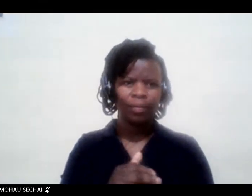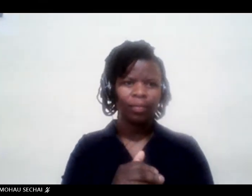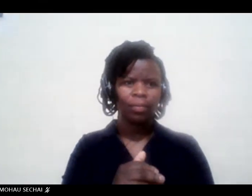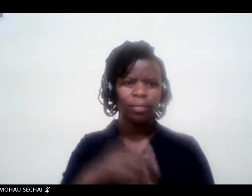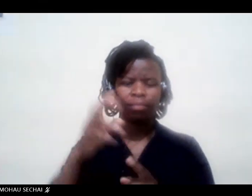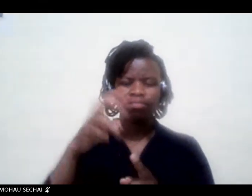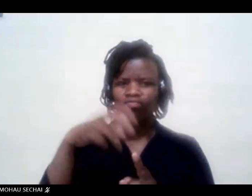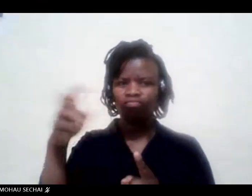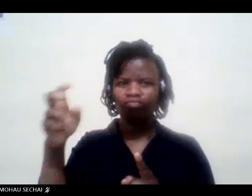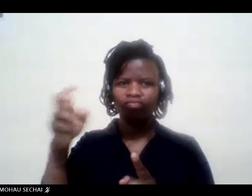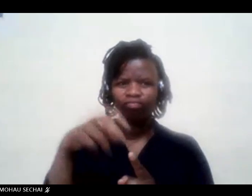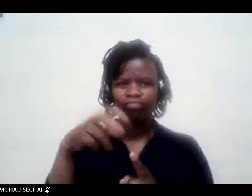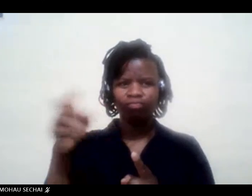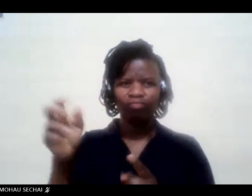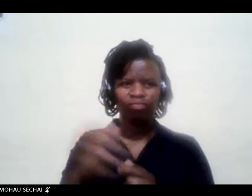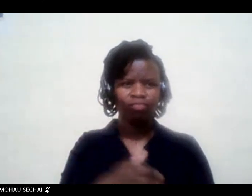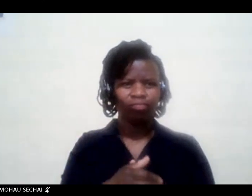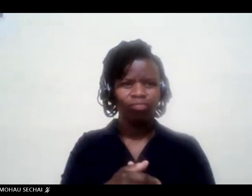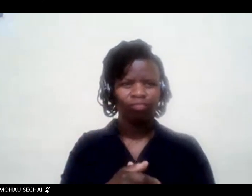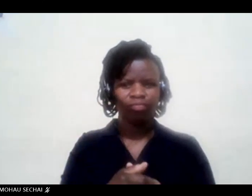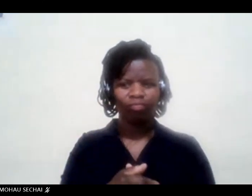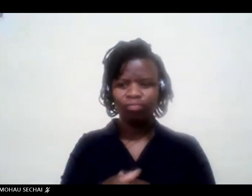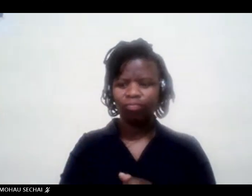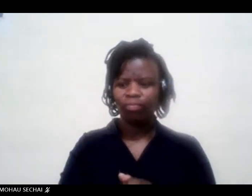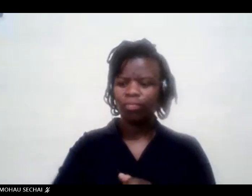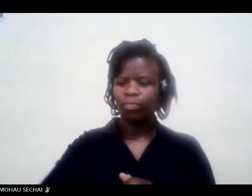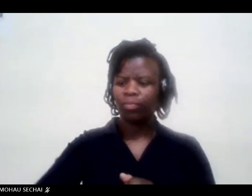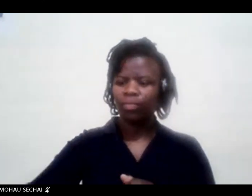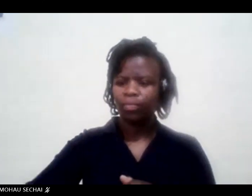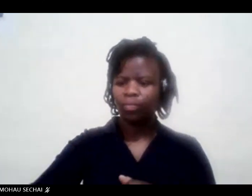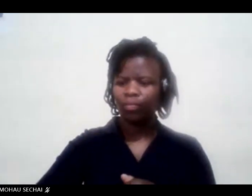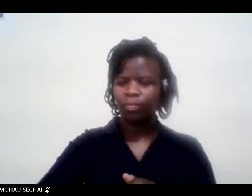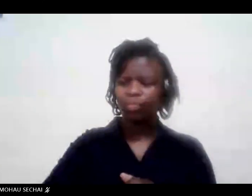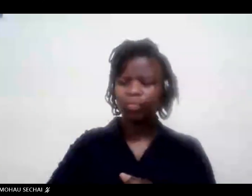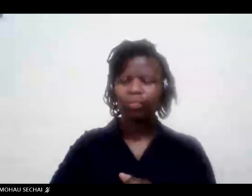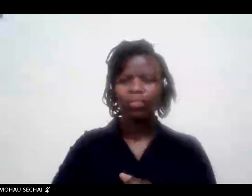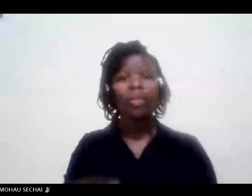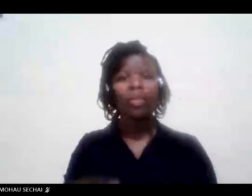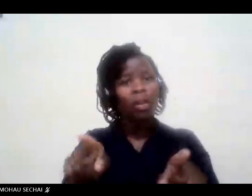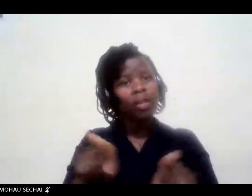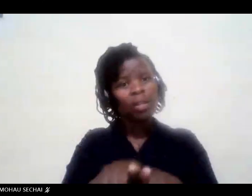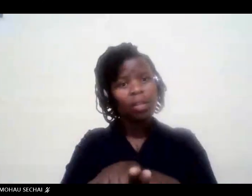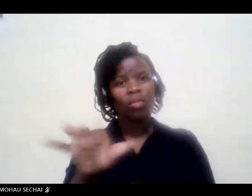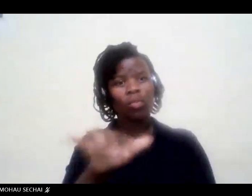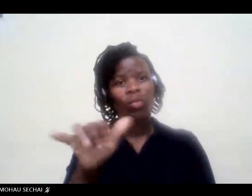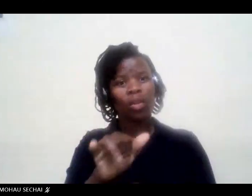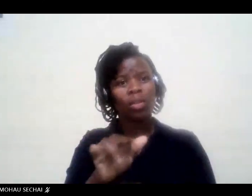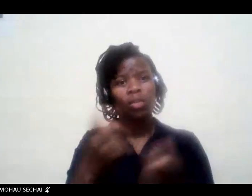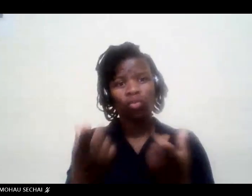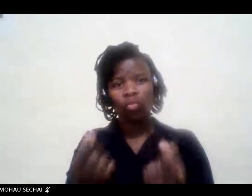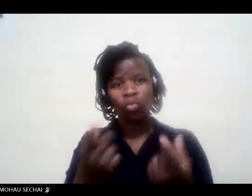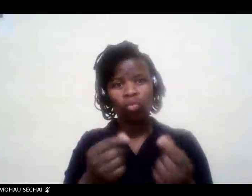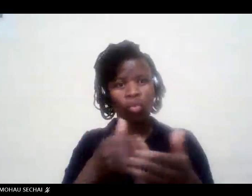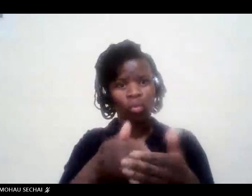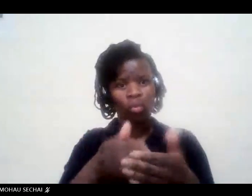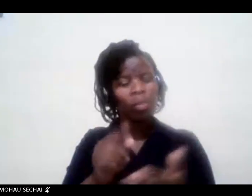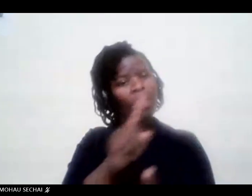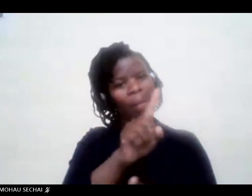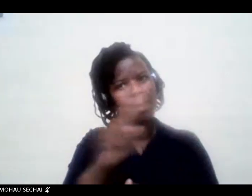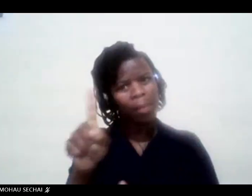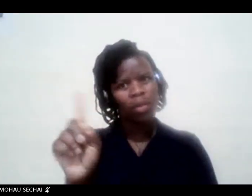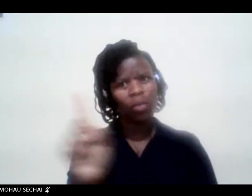Let me start off with this question. I don't know if I've talked about it before, but I was called to teach fourth